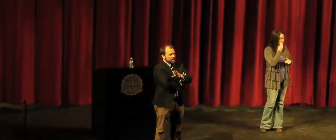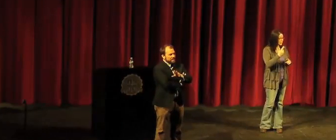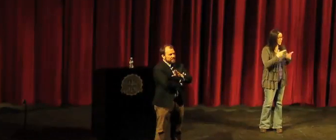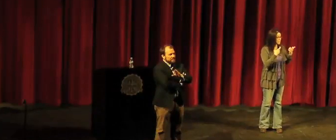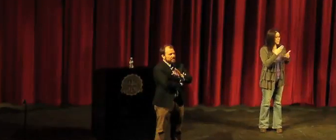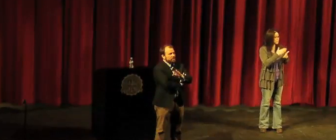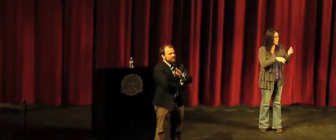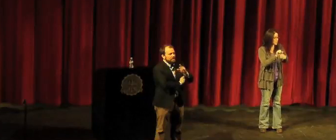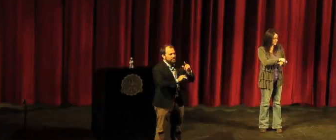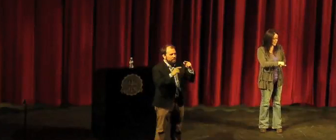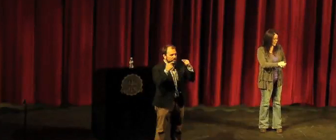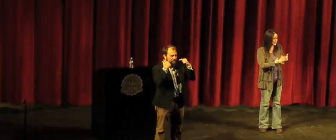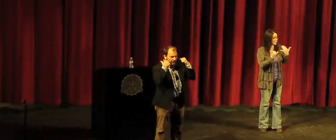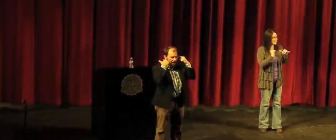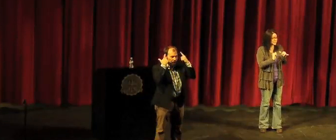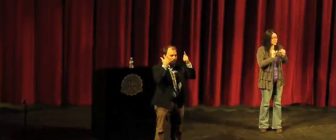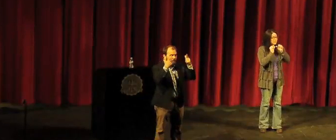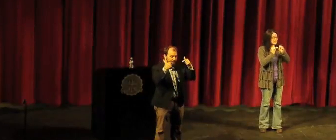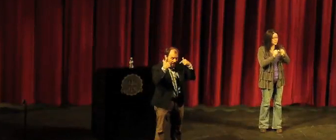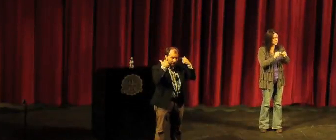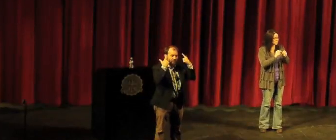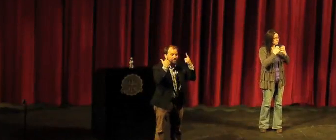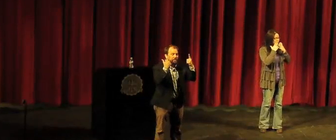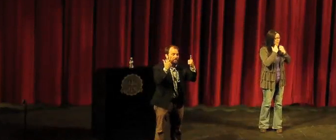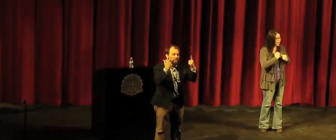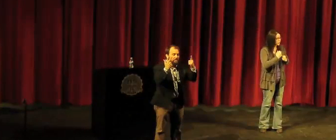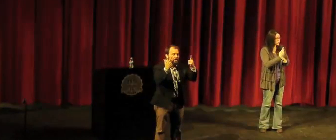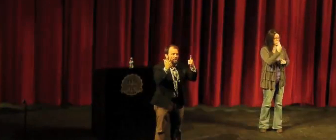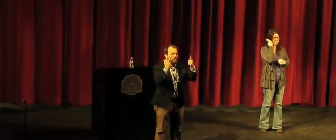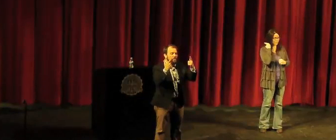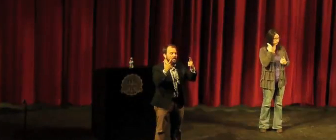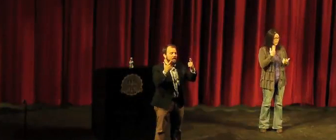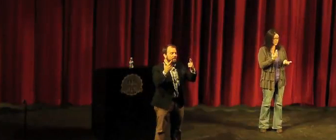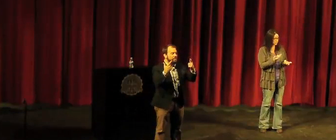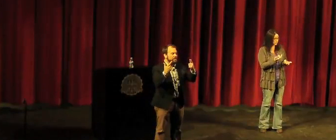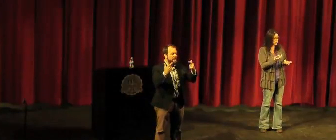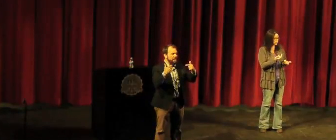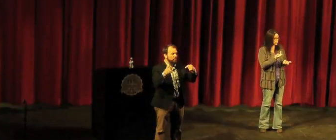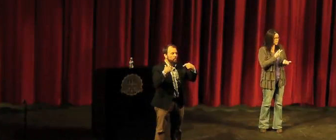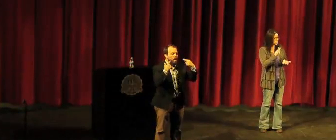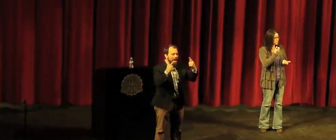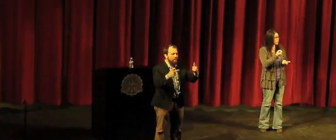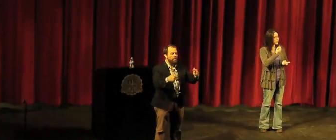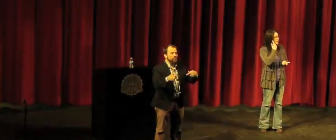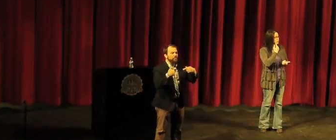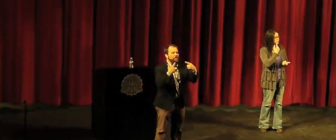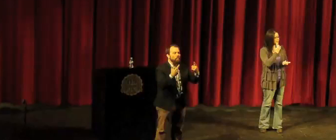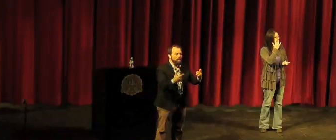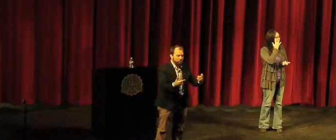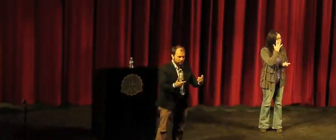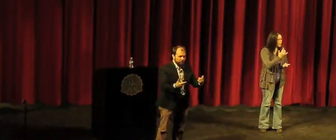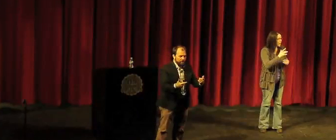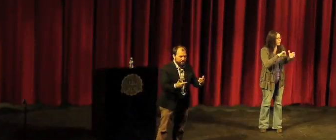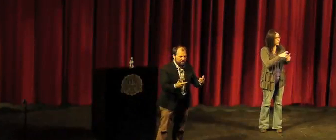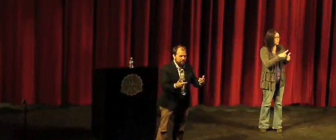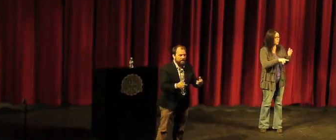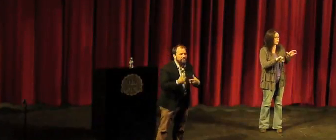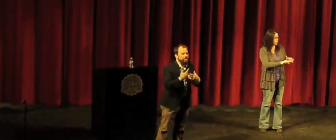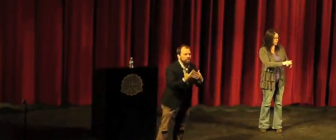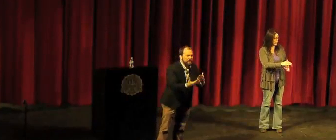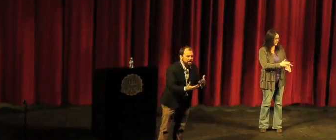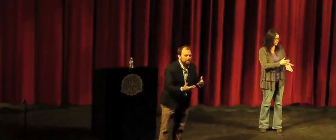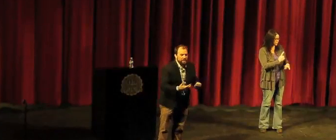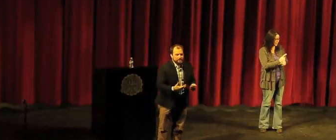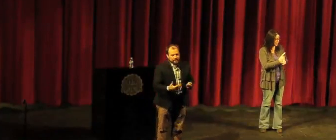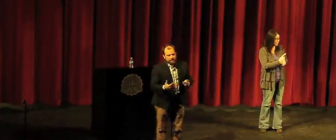part of it is still continuing to value reflection so that we understand why we're doing what we're doing, right?